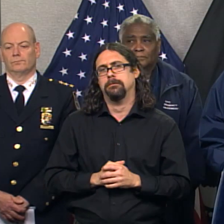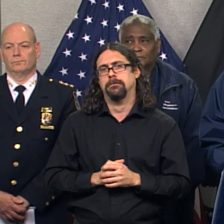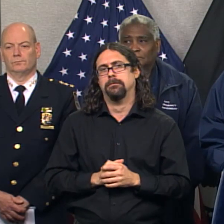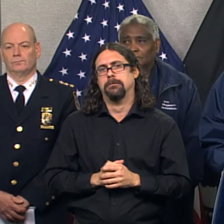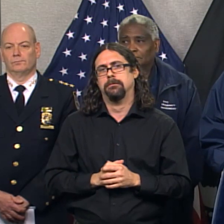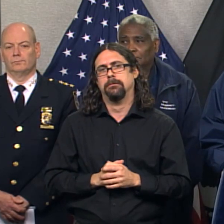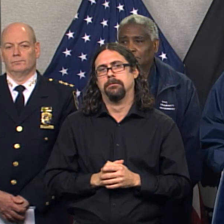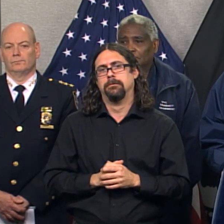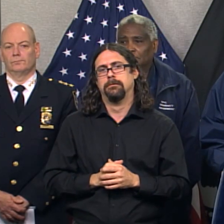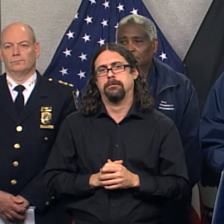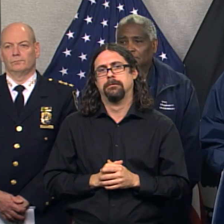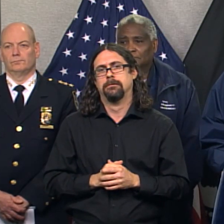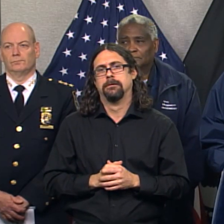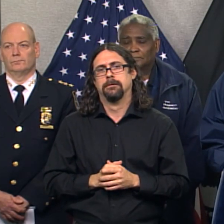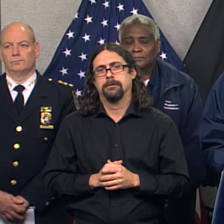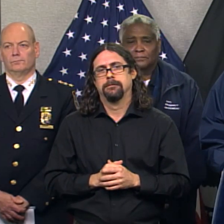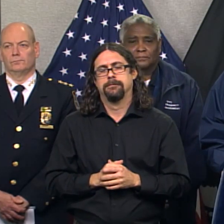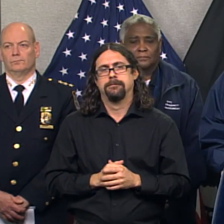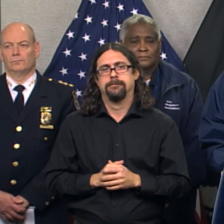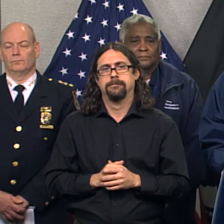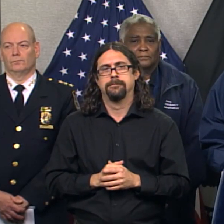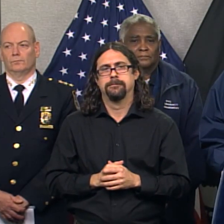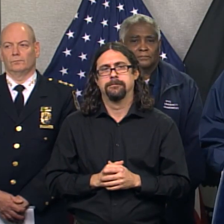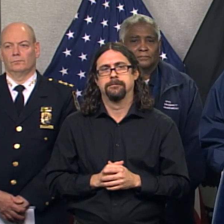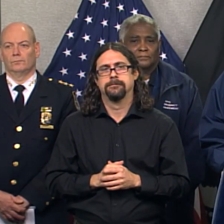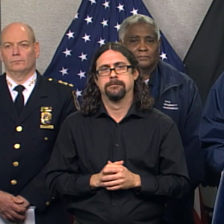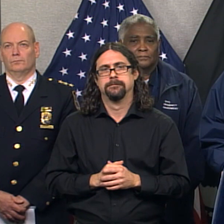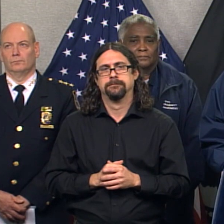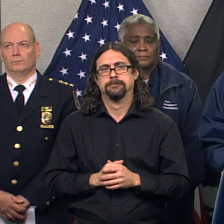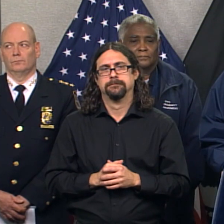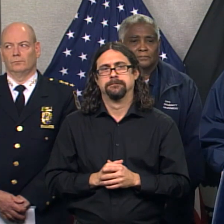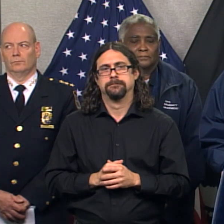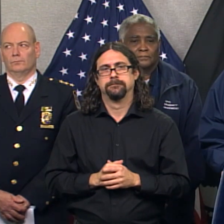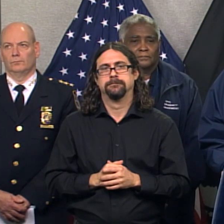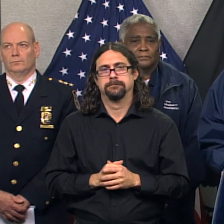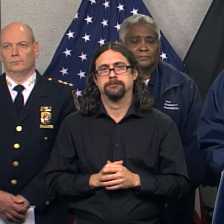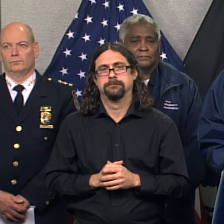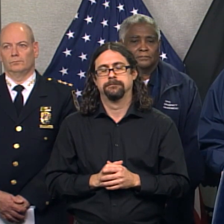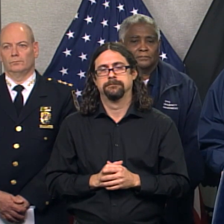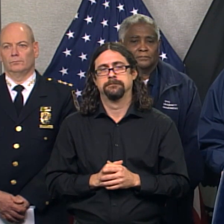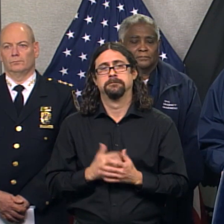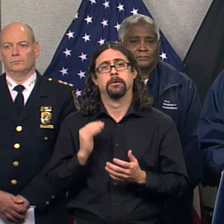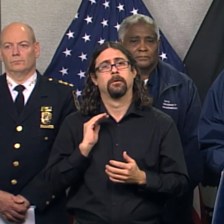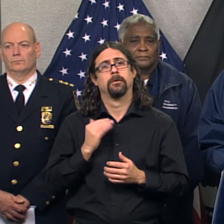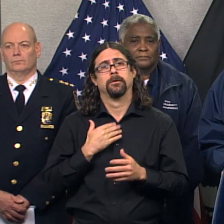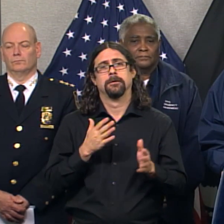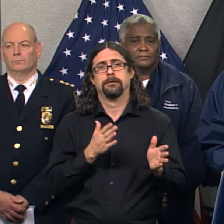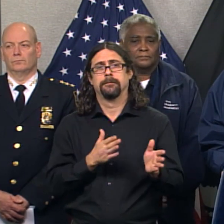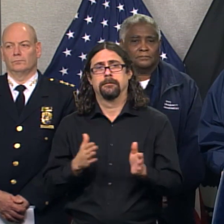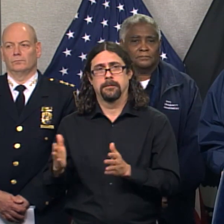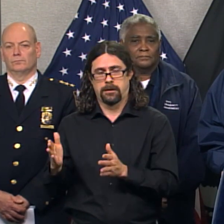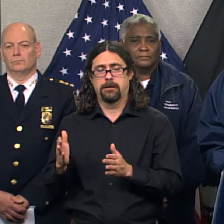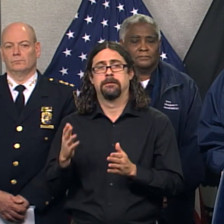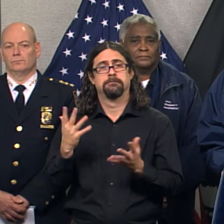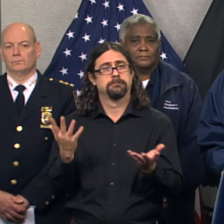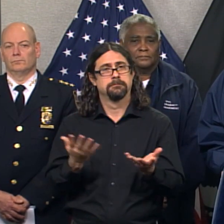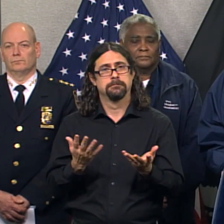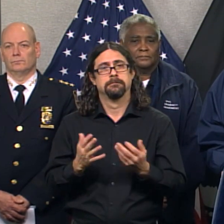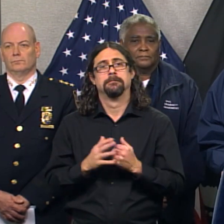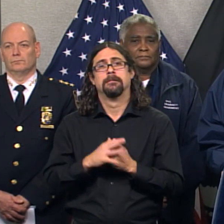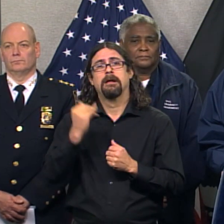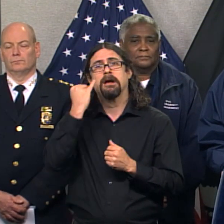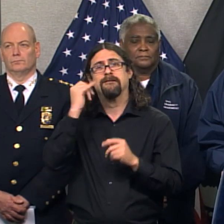then is fully completed by 5 or 6 p.m., feel very good about the opportunity for our sanitation workers to get out